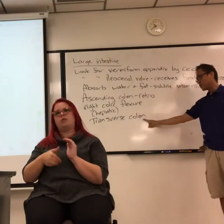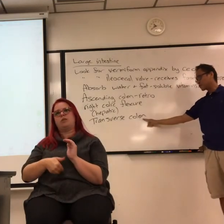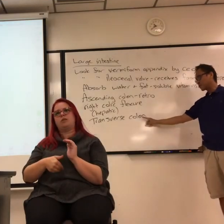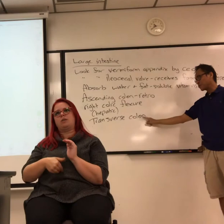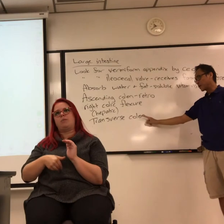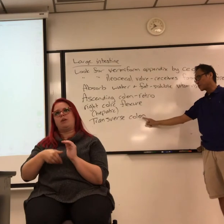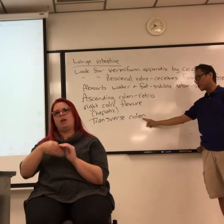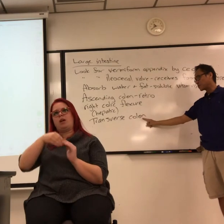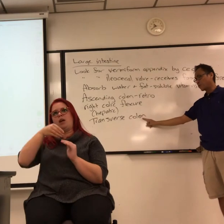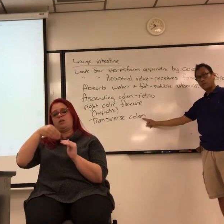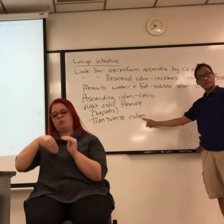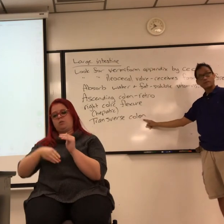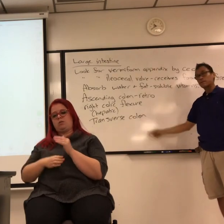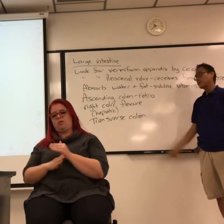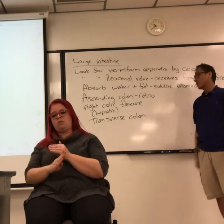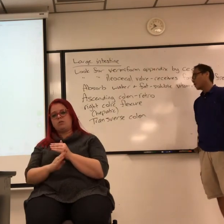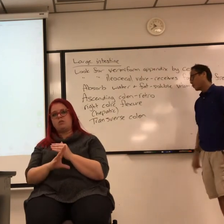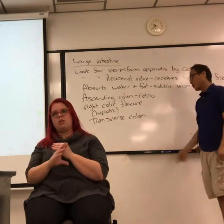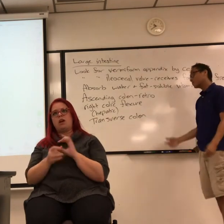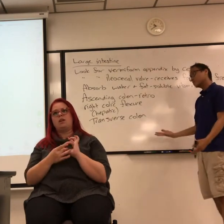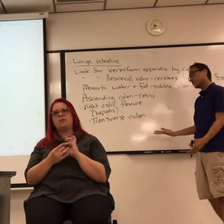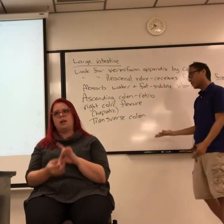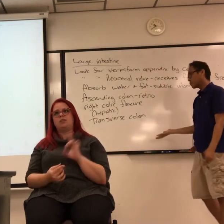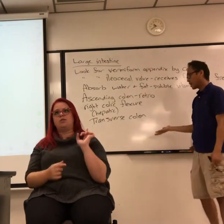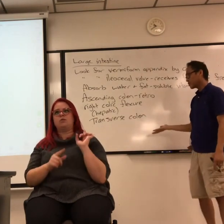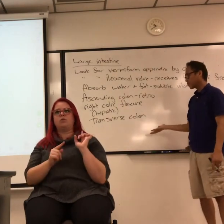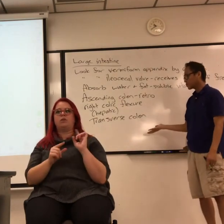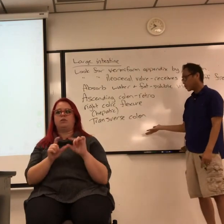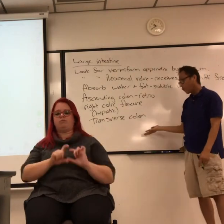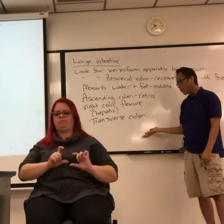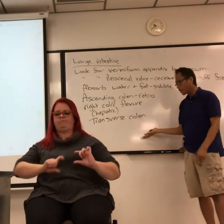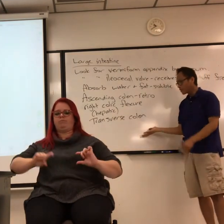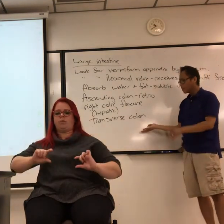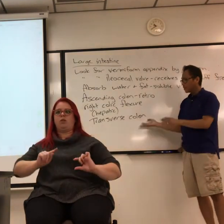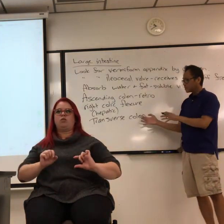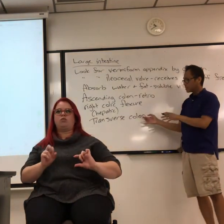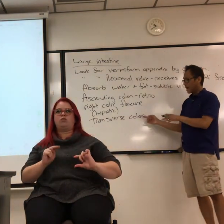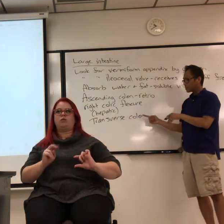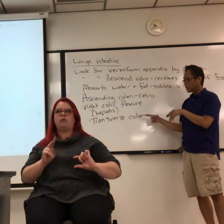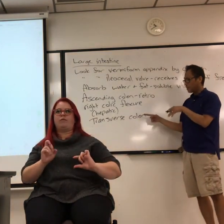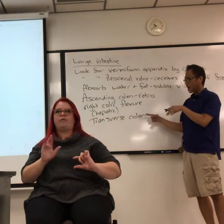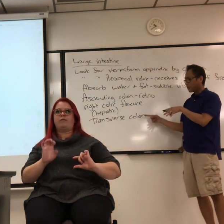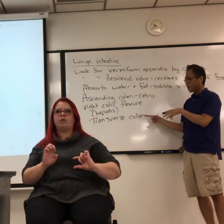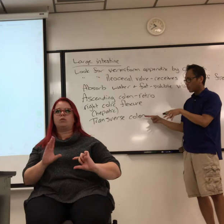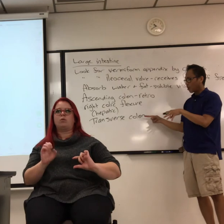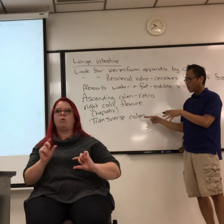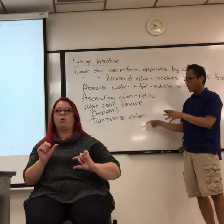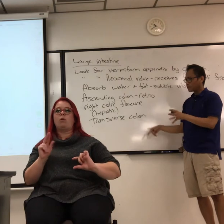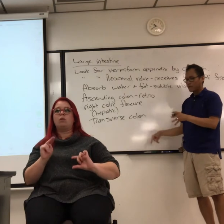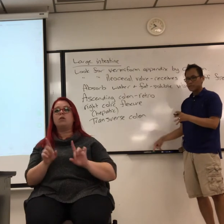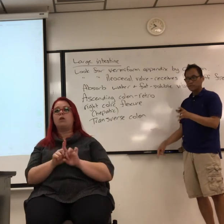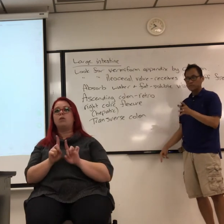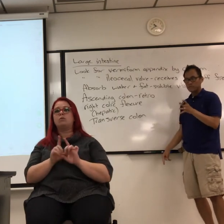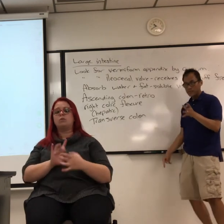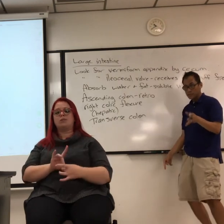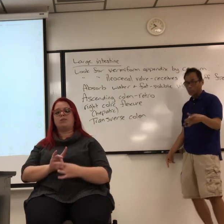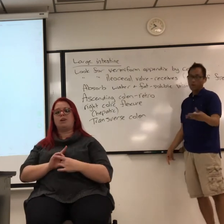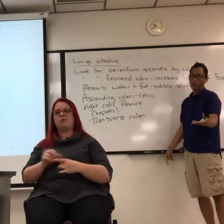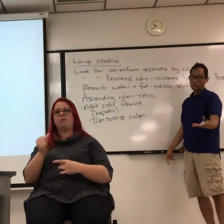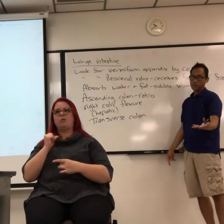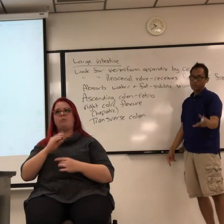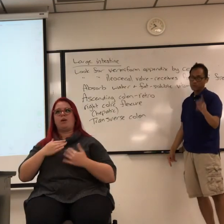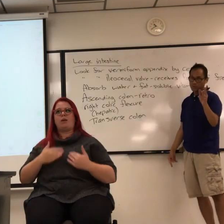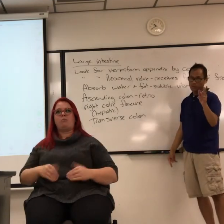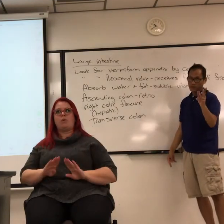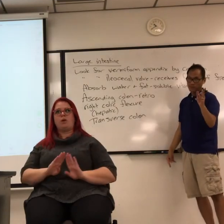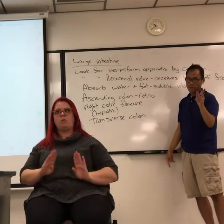to this structure, the transverse colon. And we also said the transverse colon is attached to the back body wall by the transverse mesial